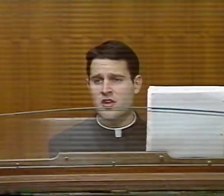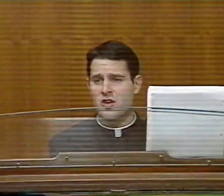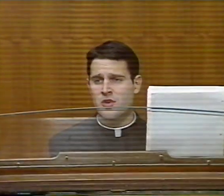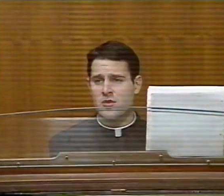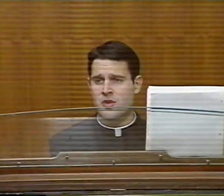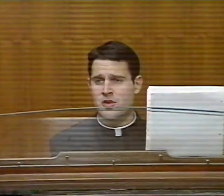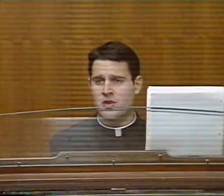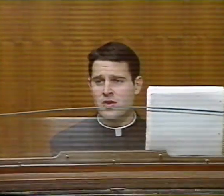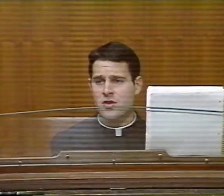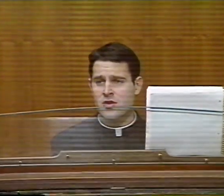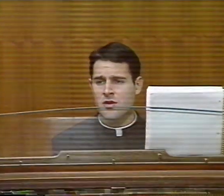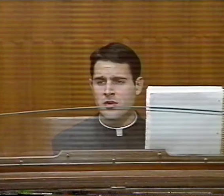world.